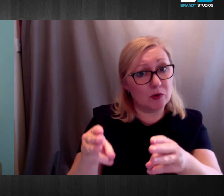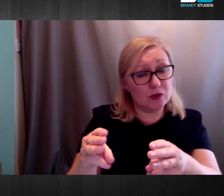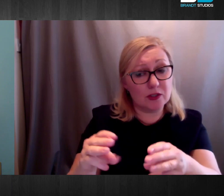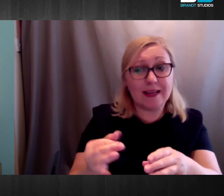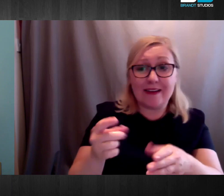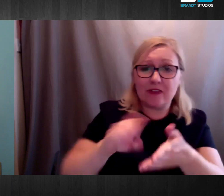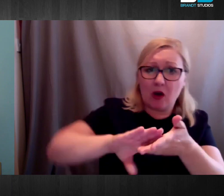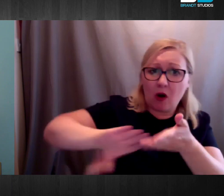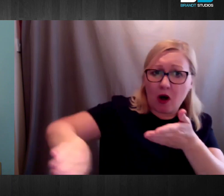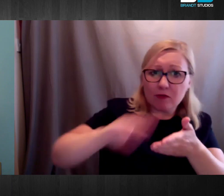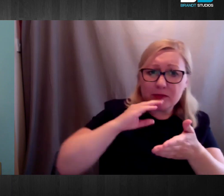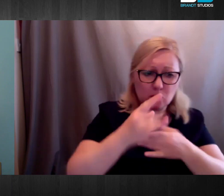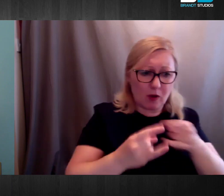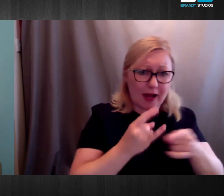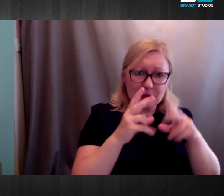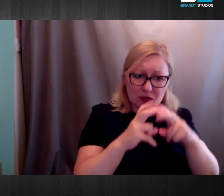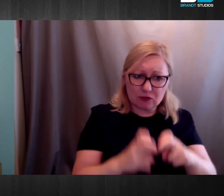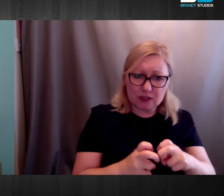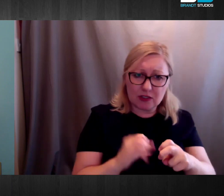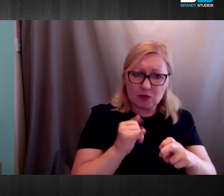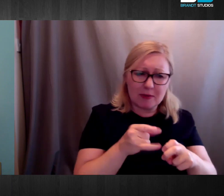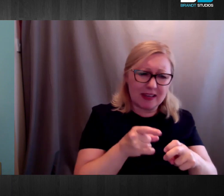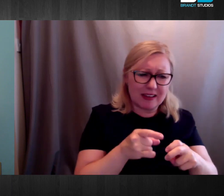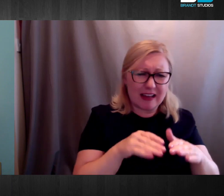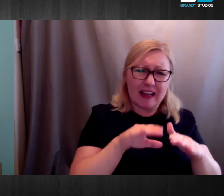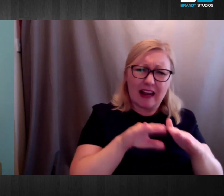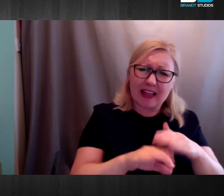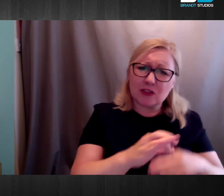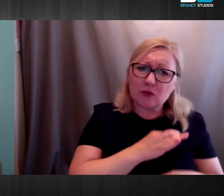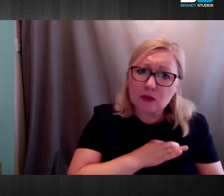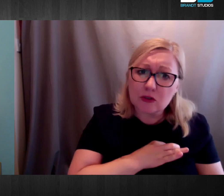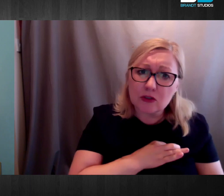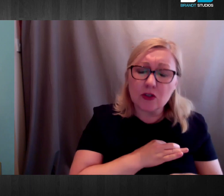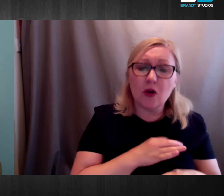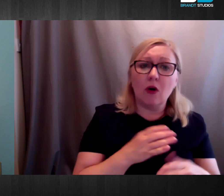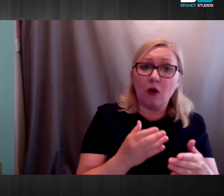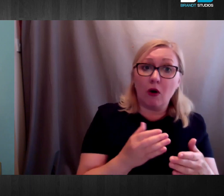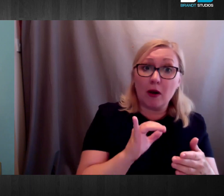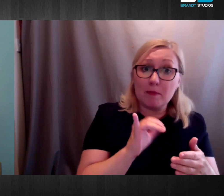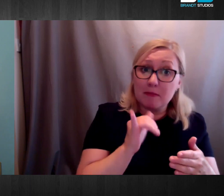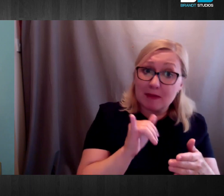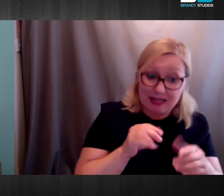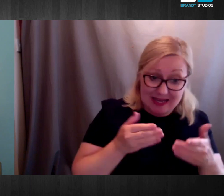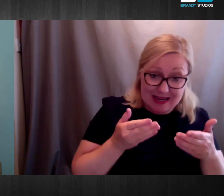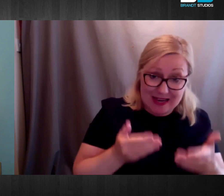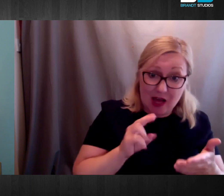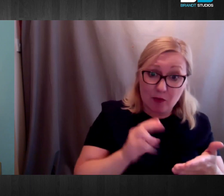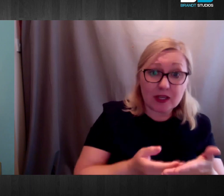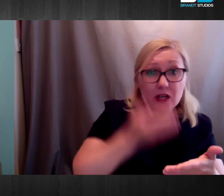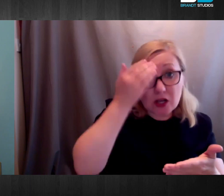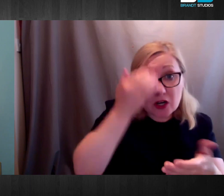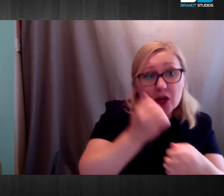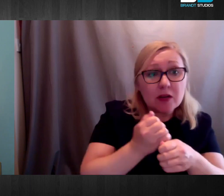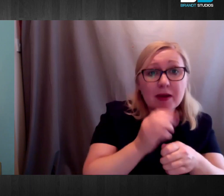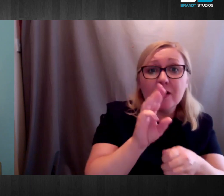can learn about PPI in these circumstances that will help us now and in the future? This evening, we